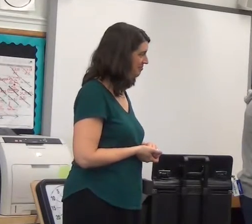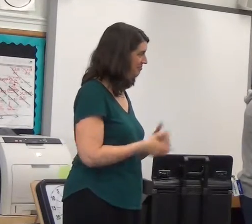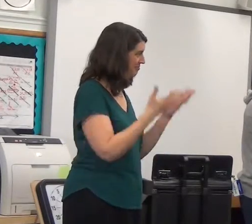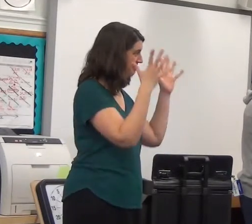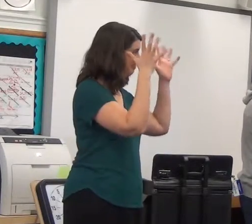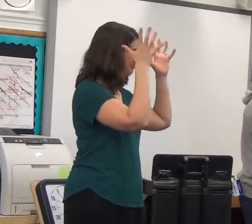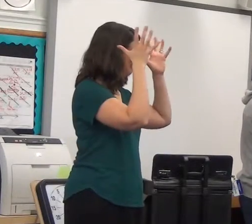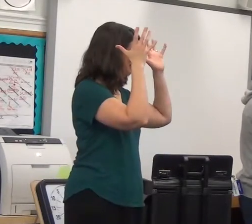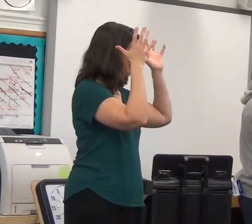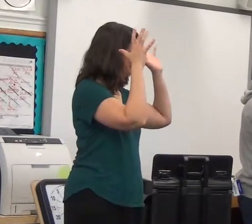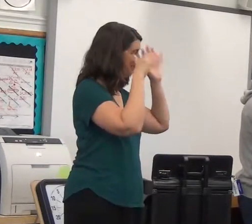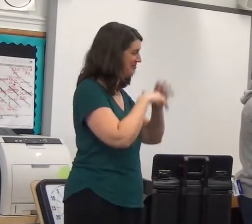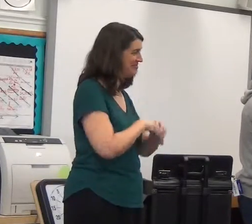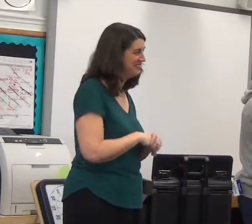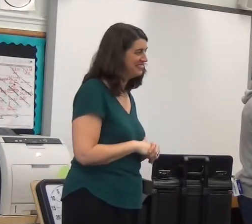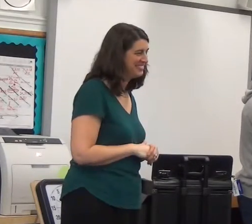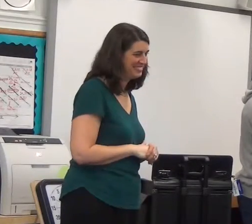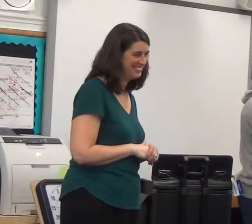nice big hand.